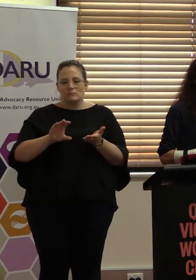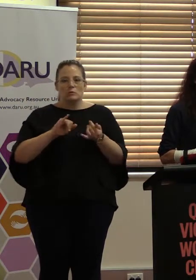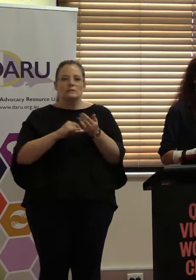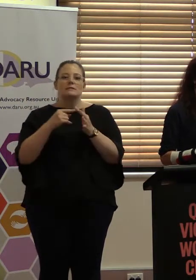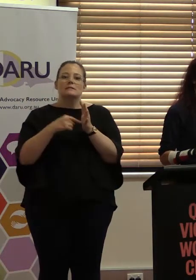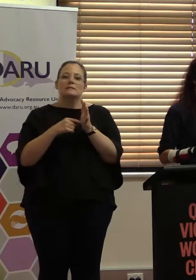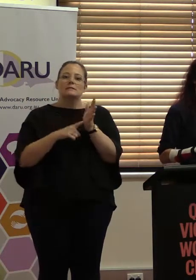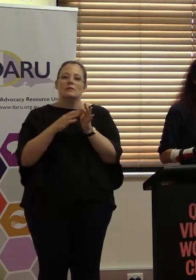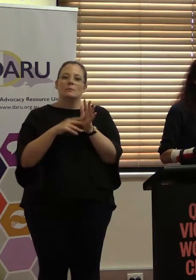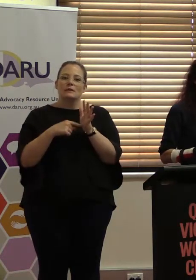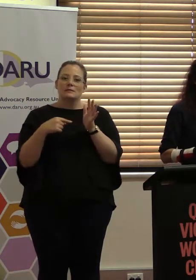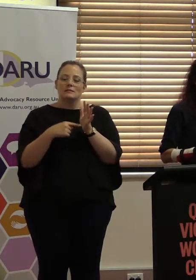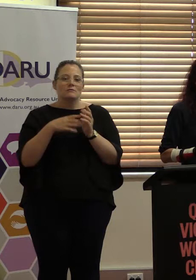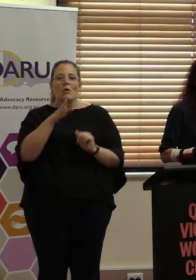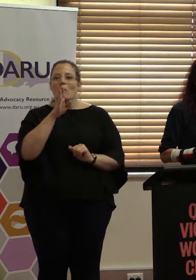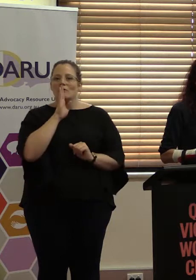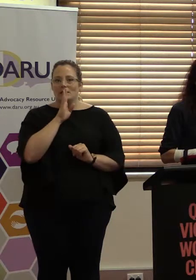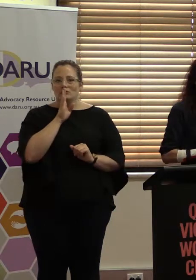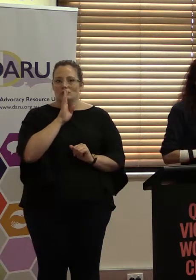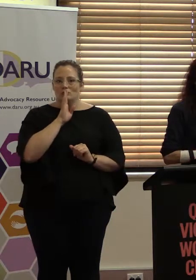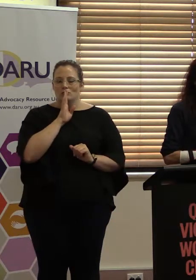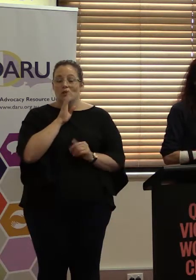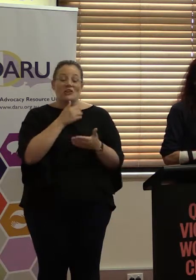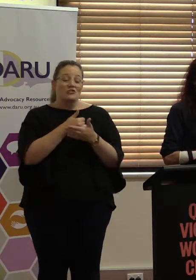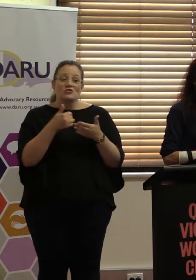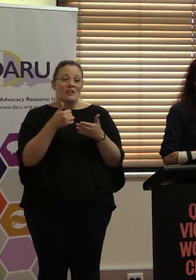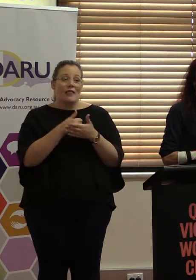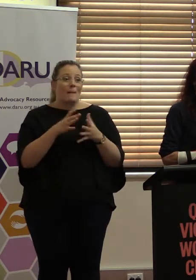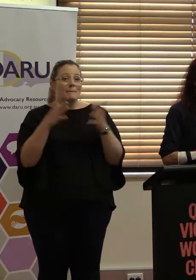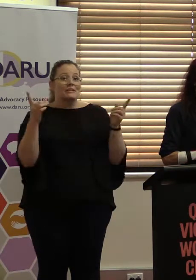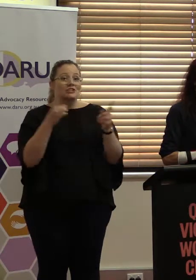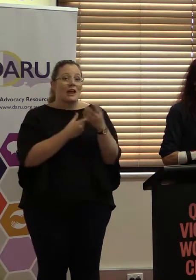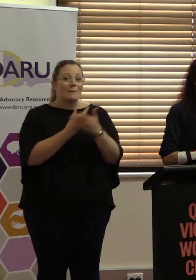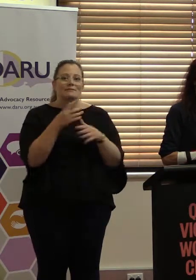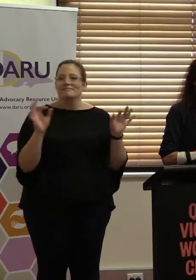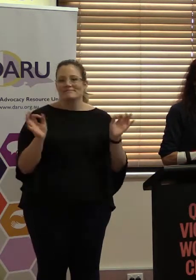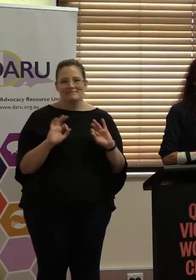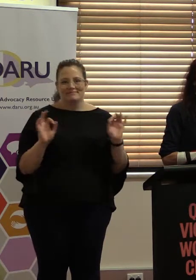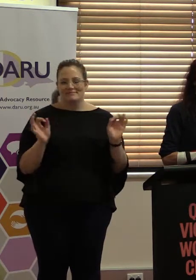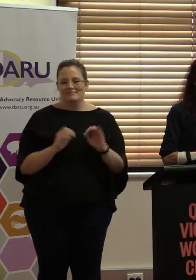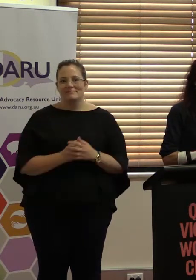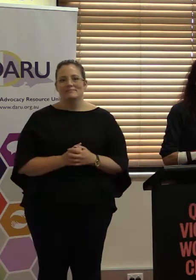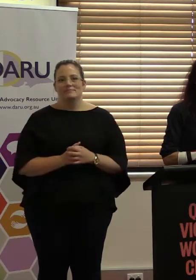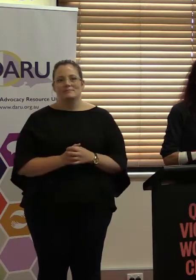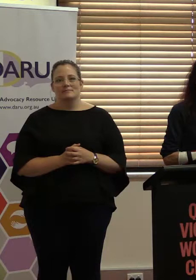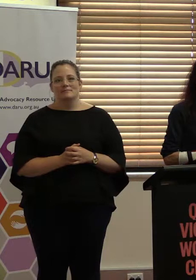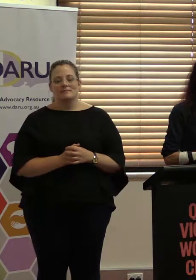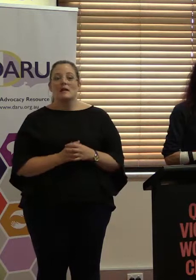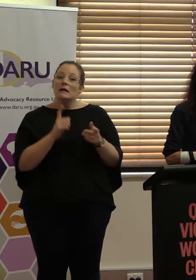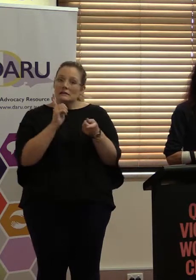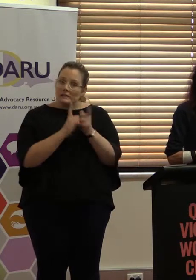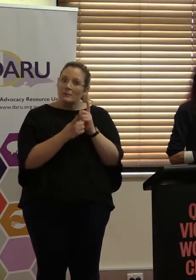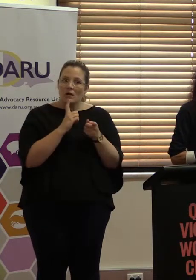and often there's little systemic change. Sometimes my colleagues remind me that there are a couple of things that have changed, and that's